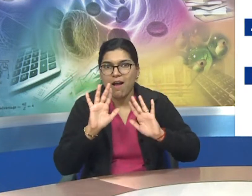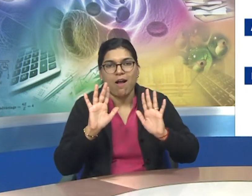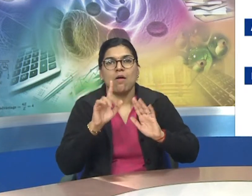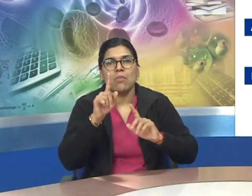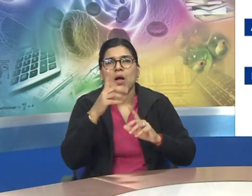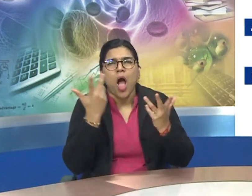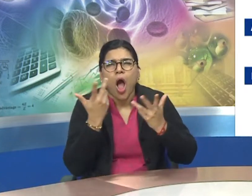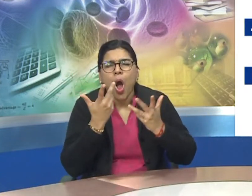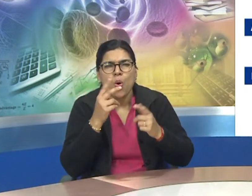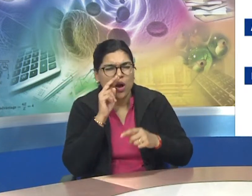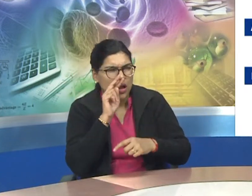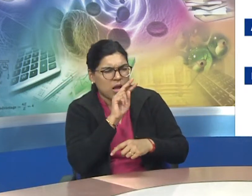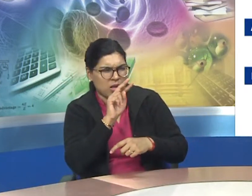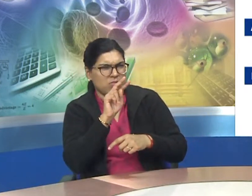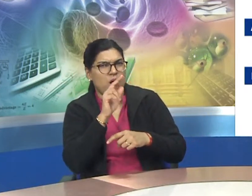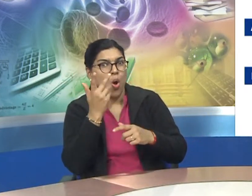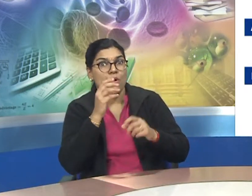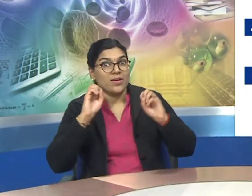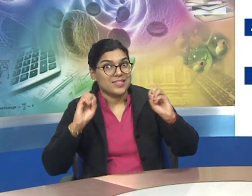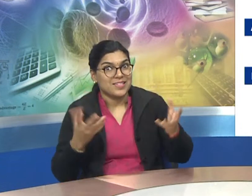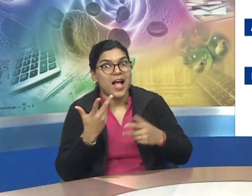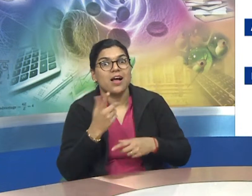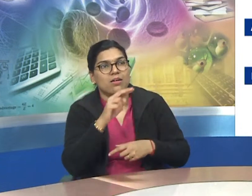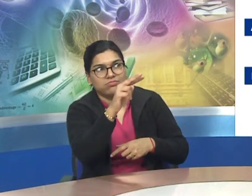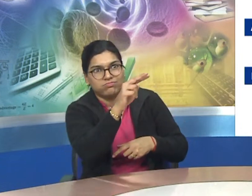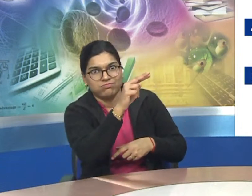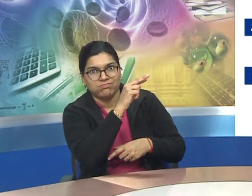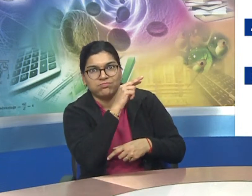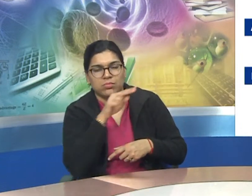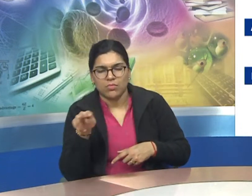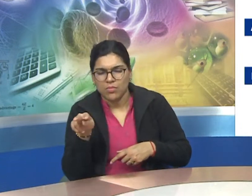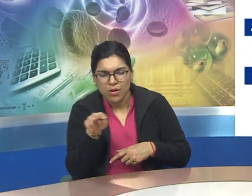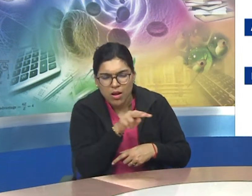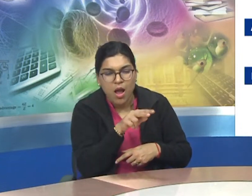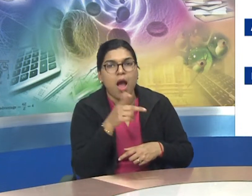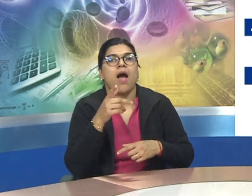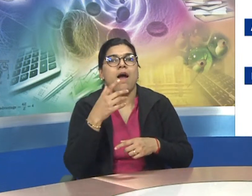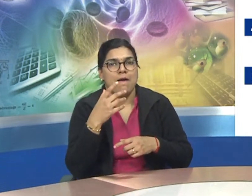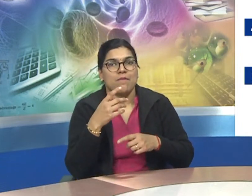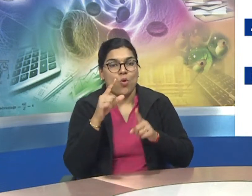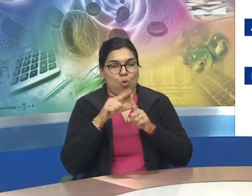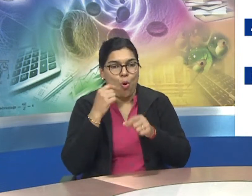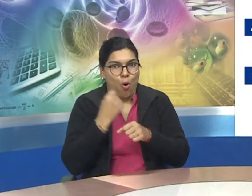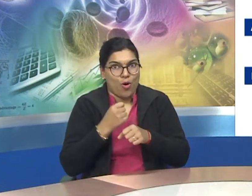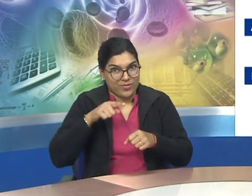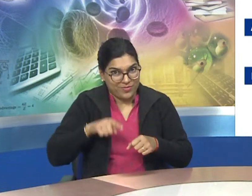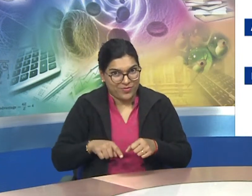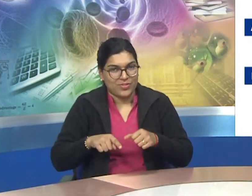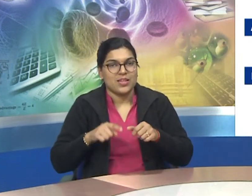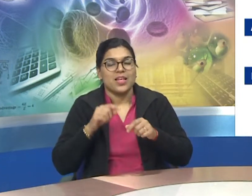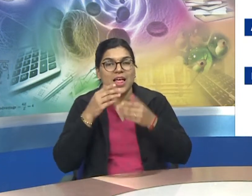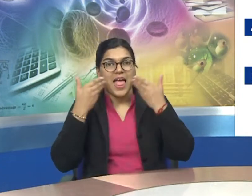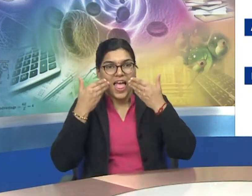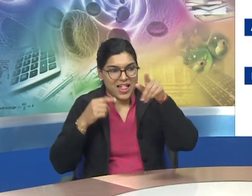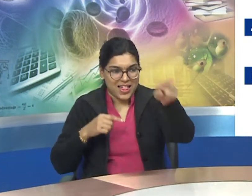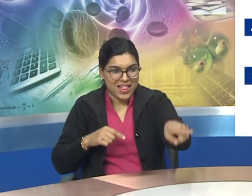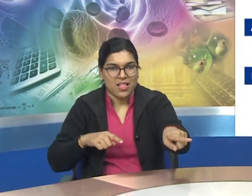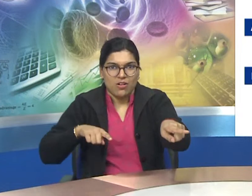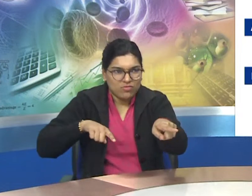So this is just the opposite of active voice. The